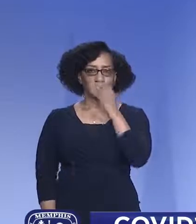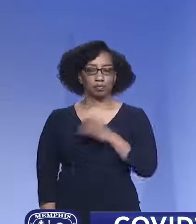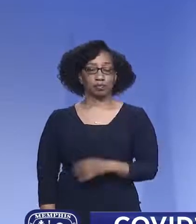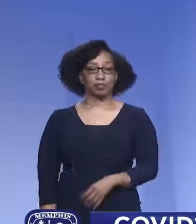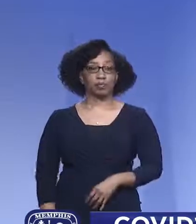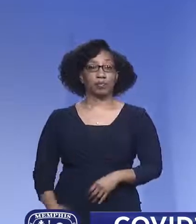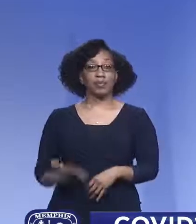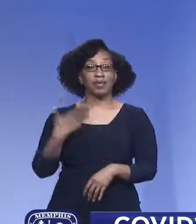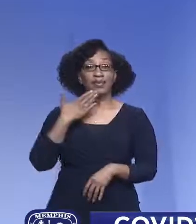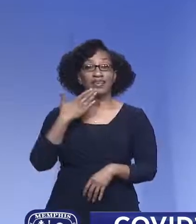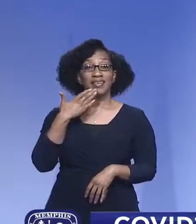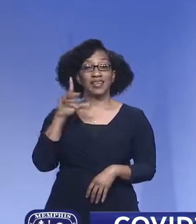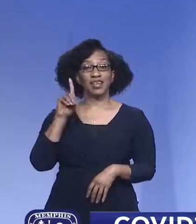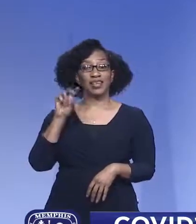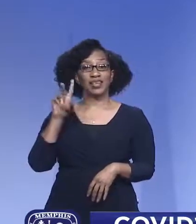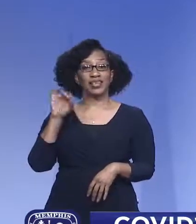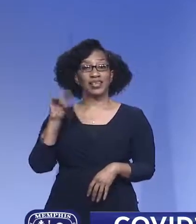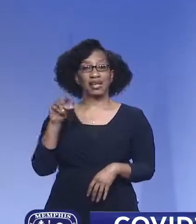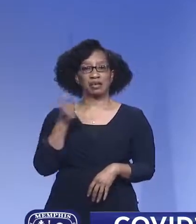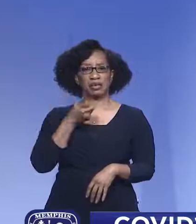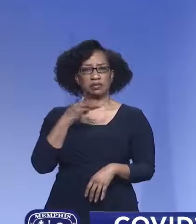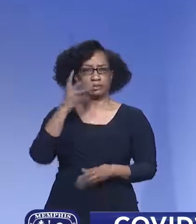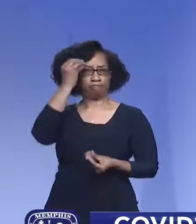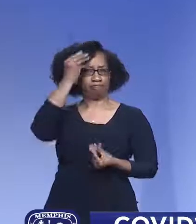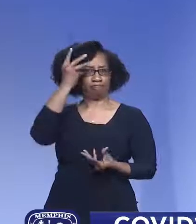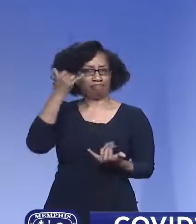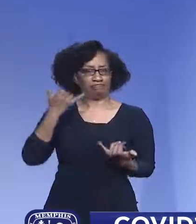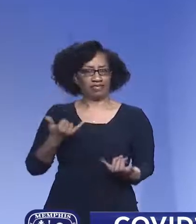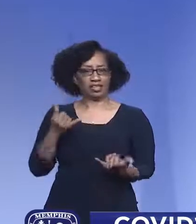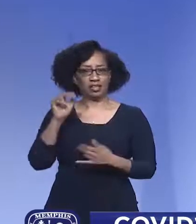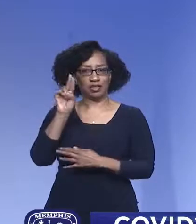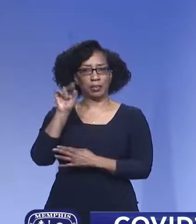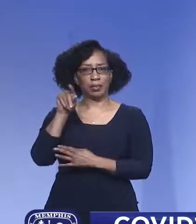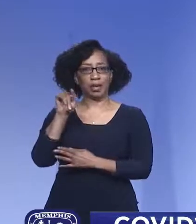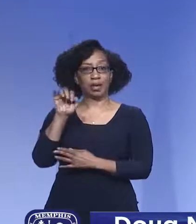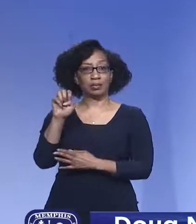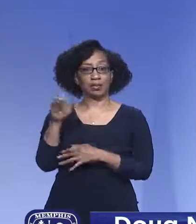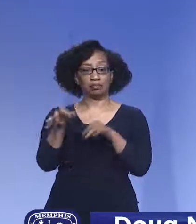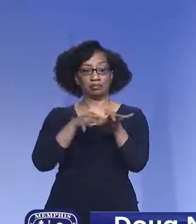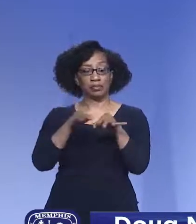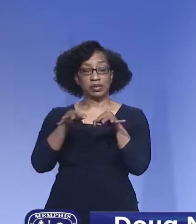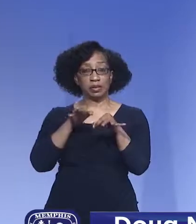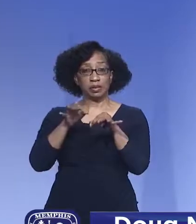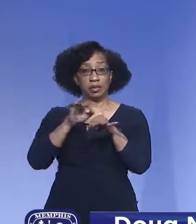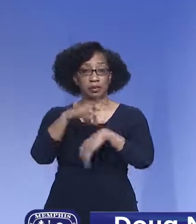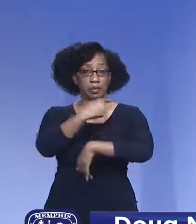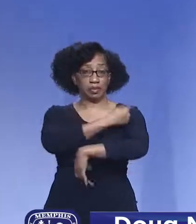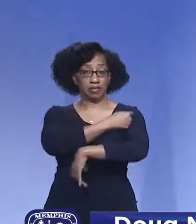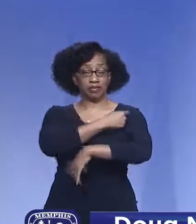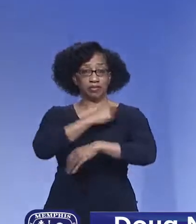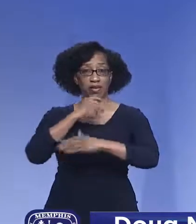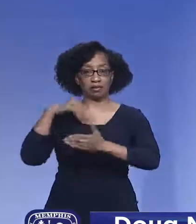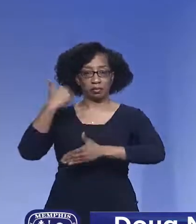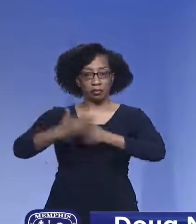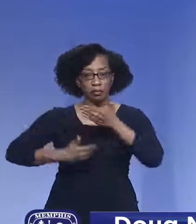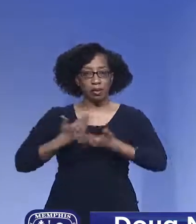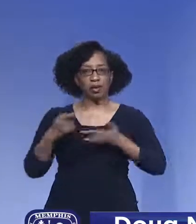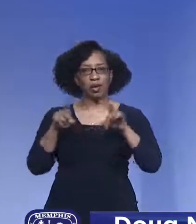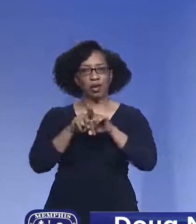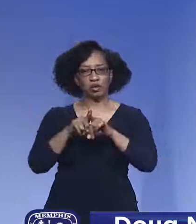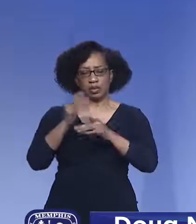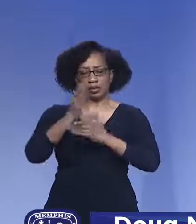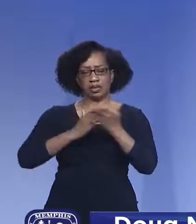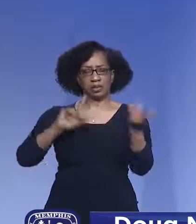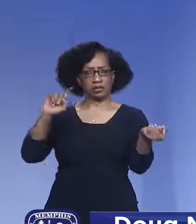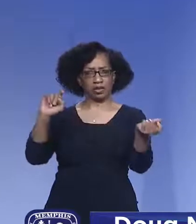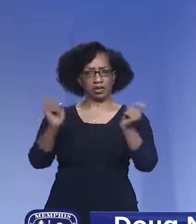Thank you, David. I do have a few updates today. I'll talk a little bit about our vaccine progress, some operational changes to some of